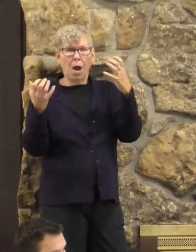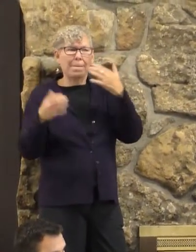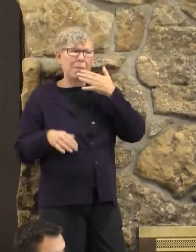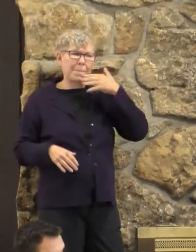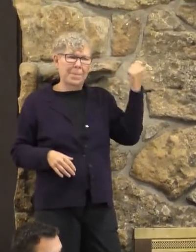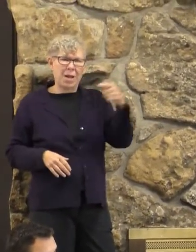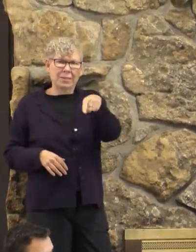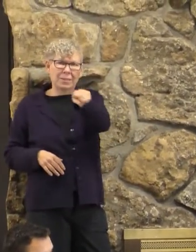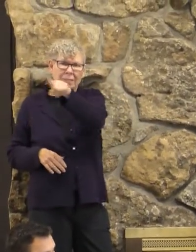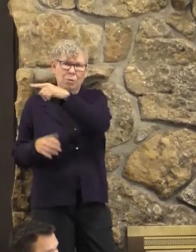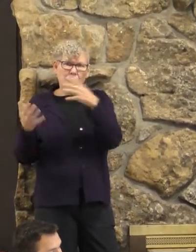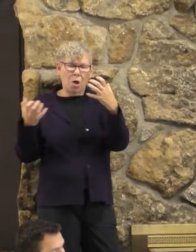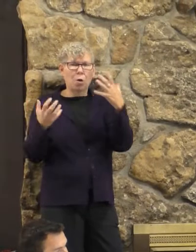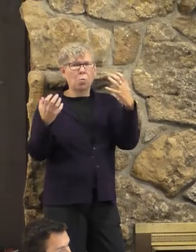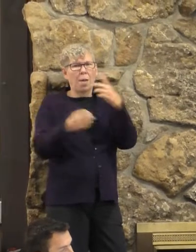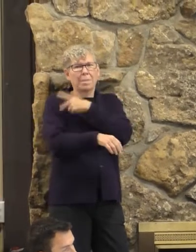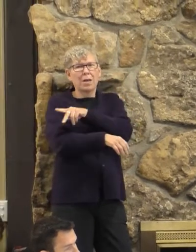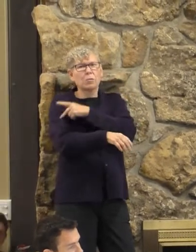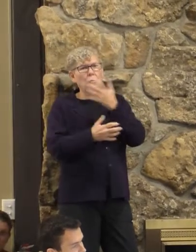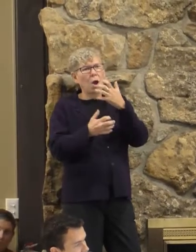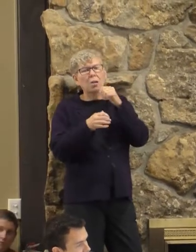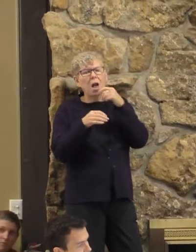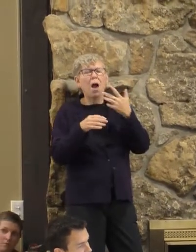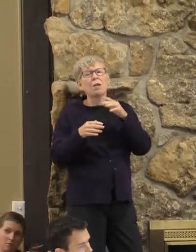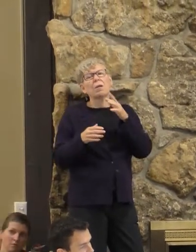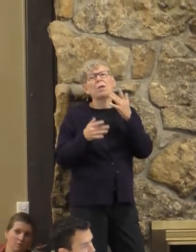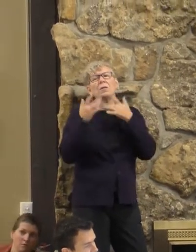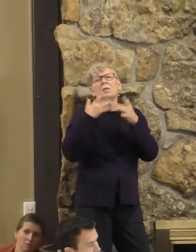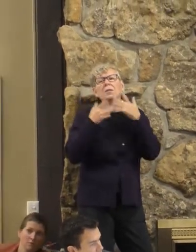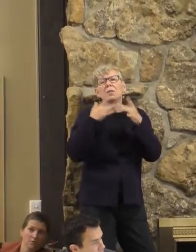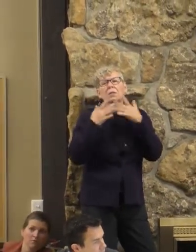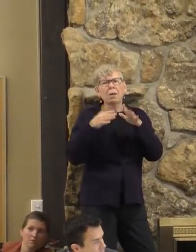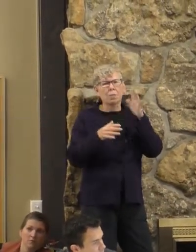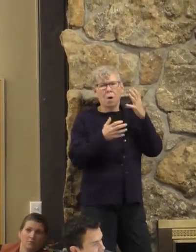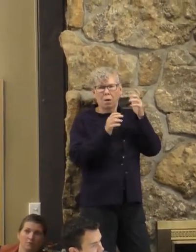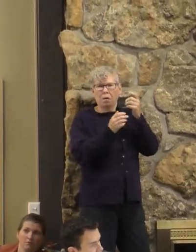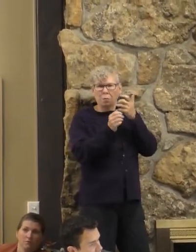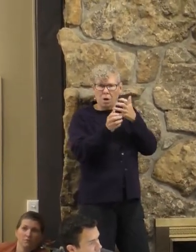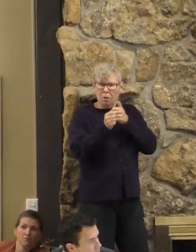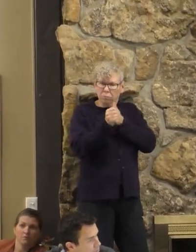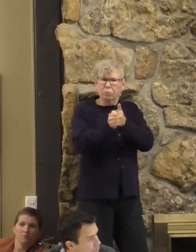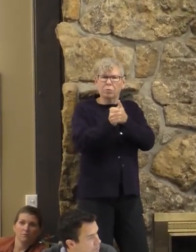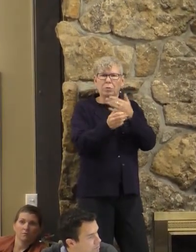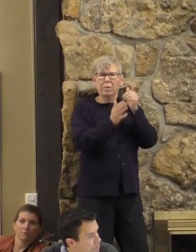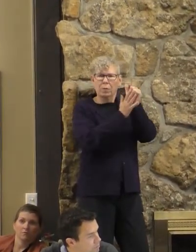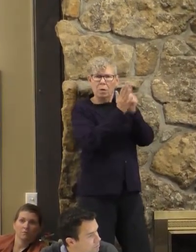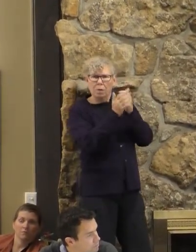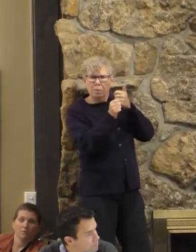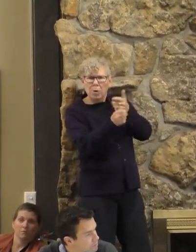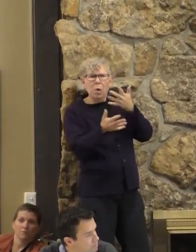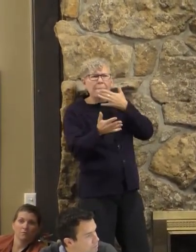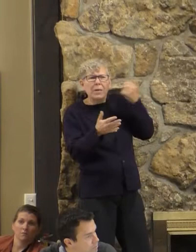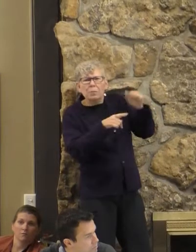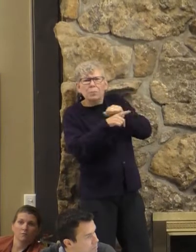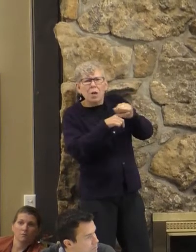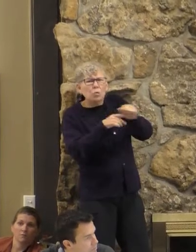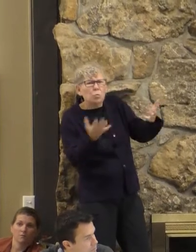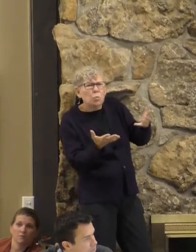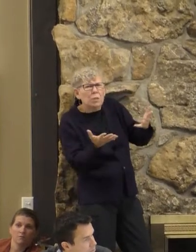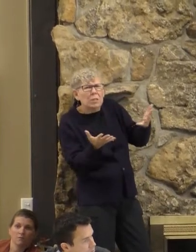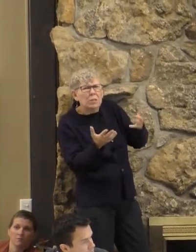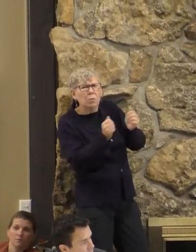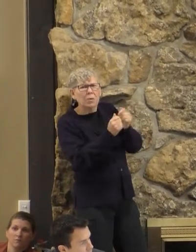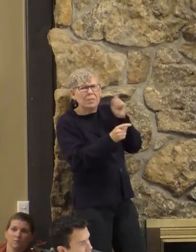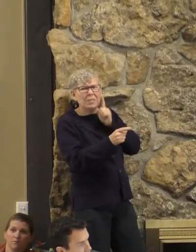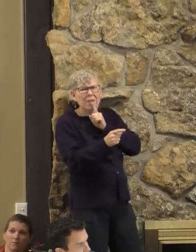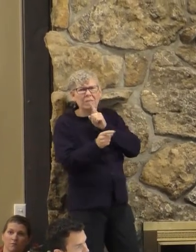law. So if you can talk about what's really best practice when working with the deaf and hard of hearing communities. And within that, if